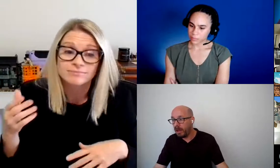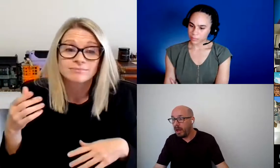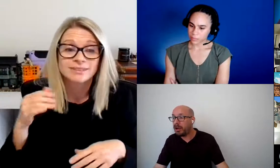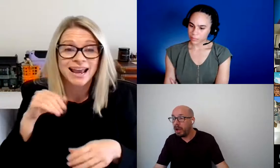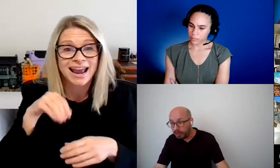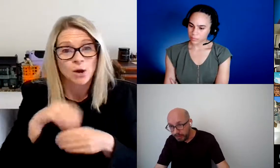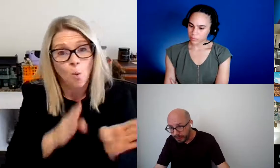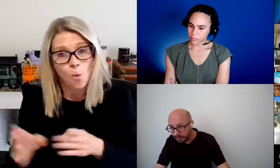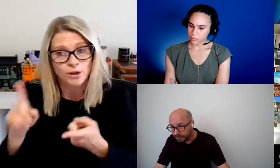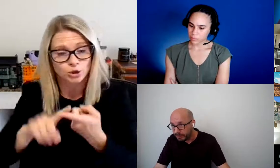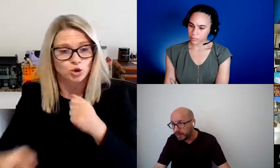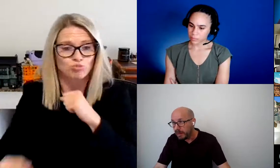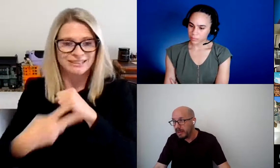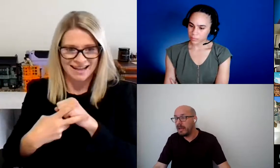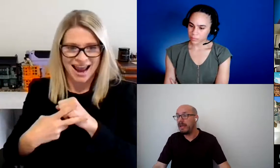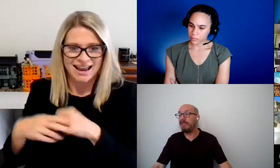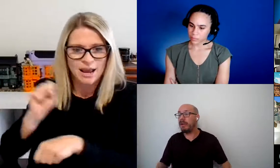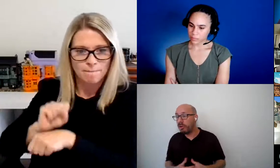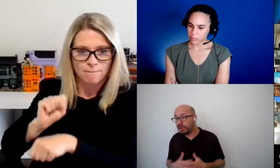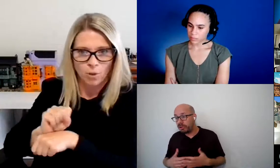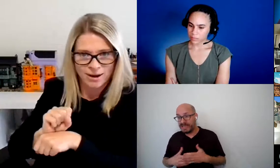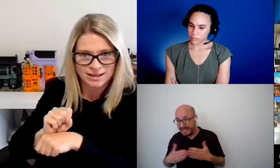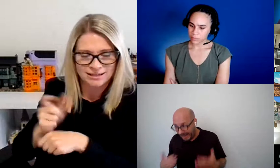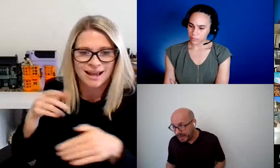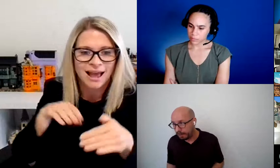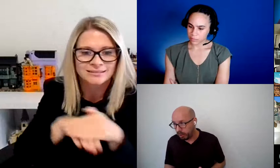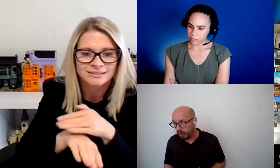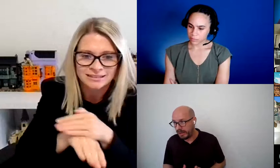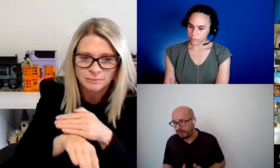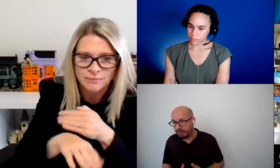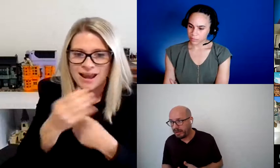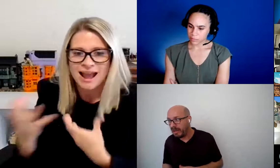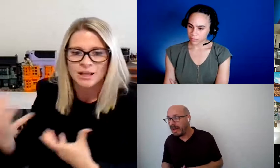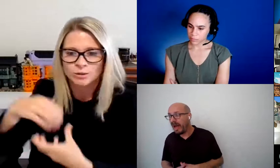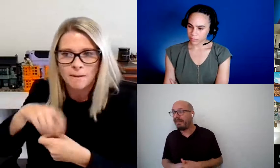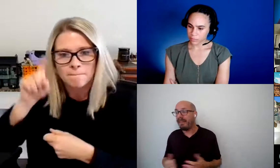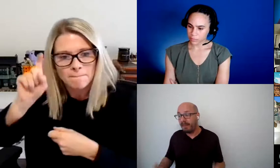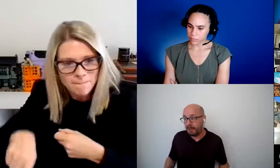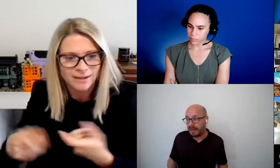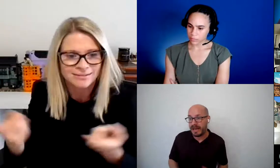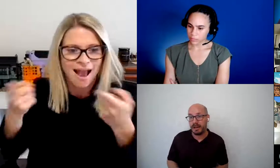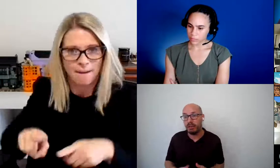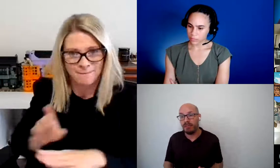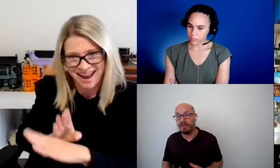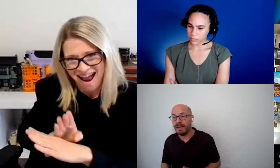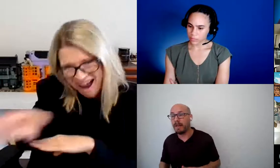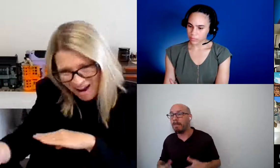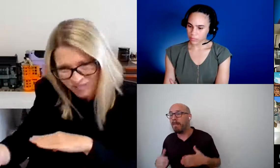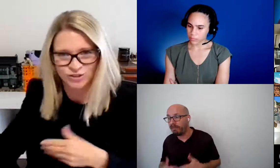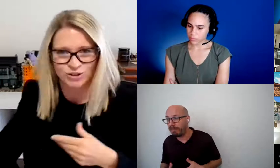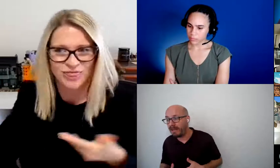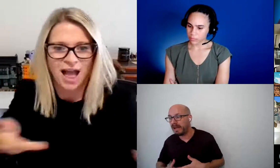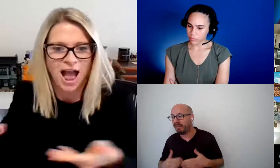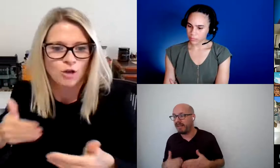Another thing is, in order to retain employees, accessibility and inclusivity must be